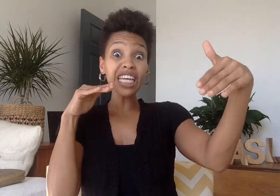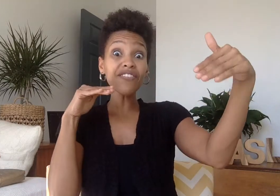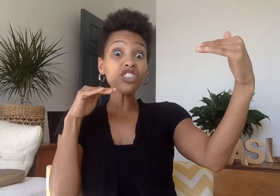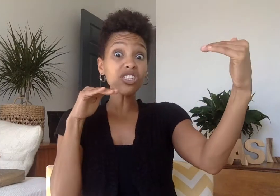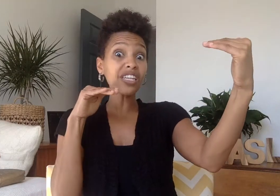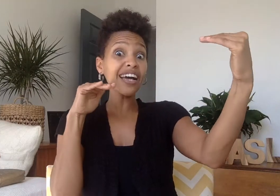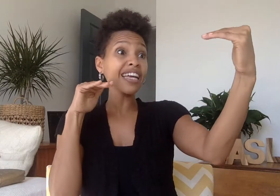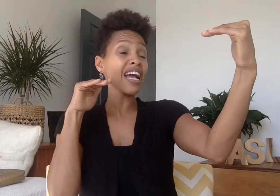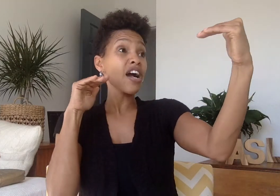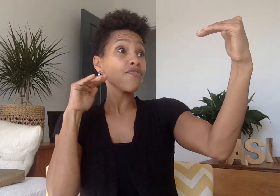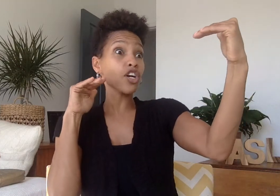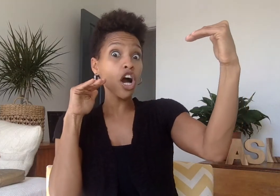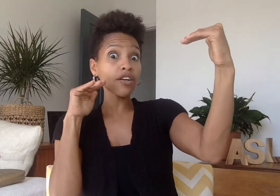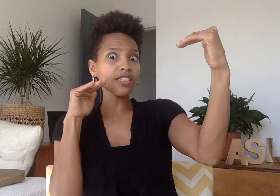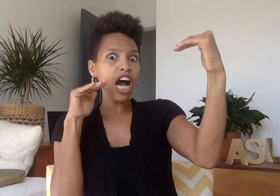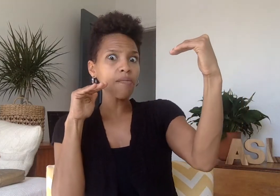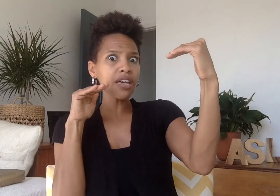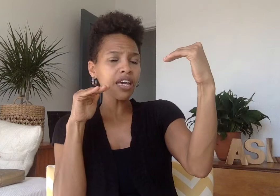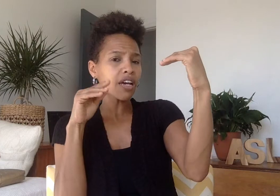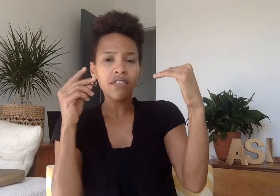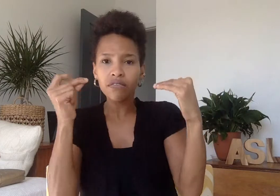even just signing the car's coming,